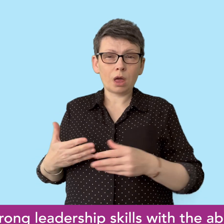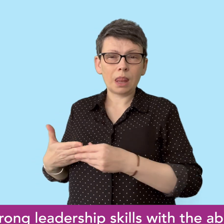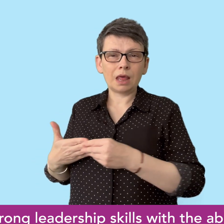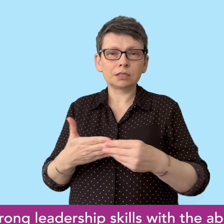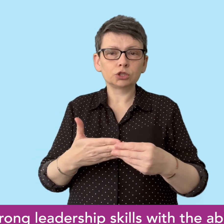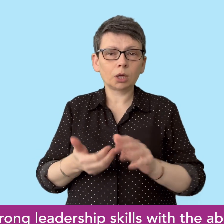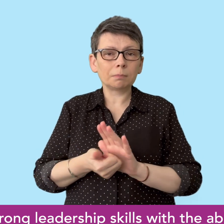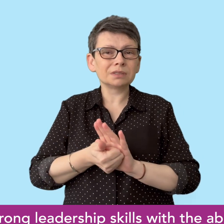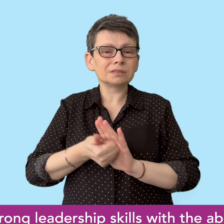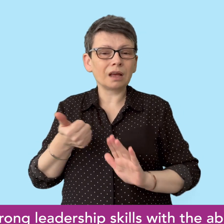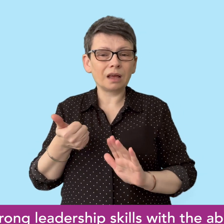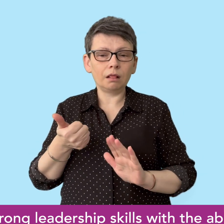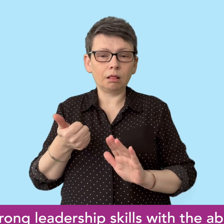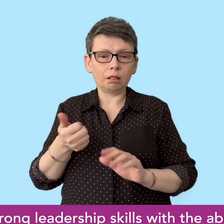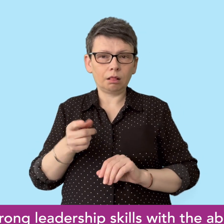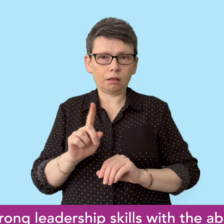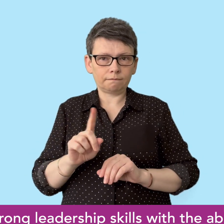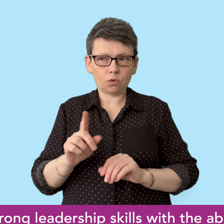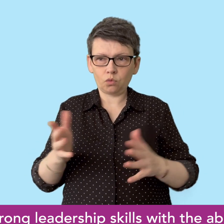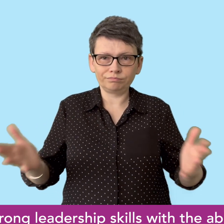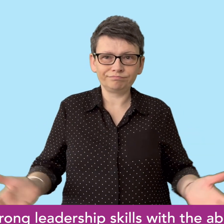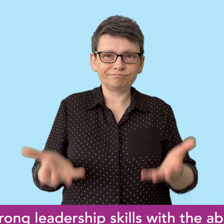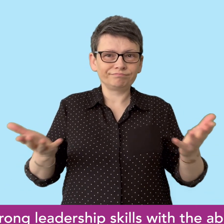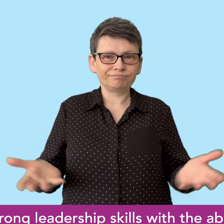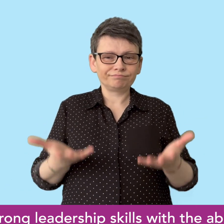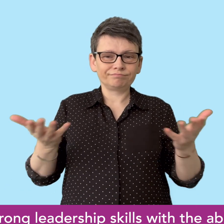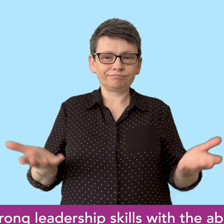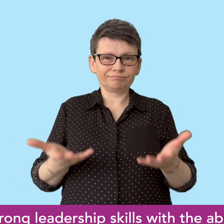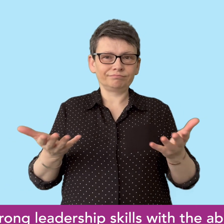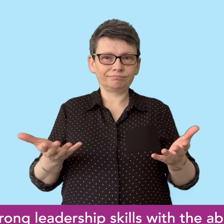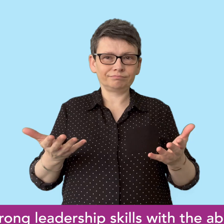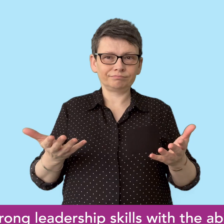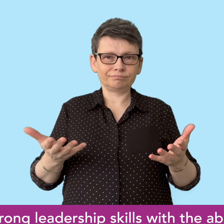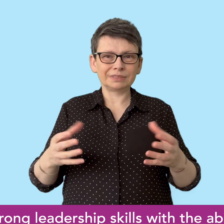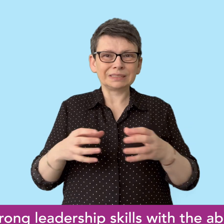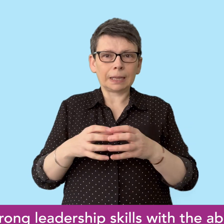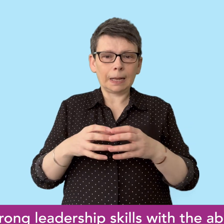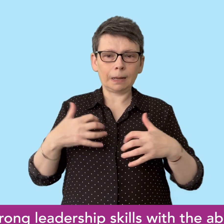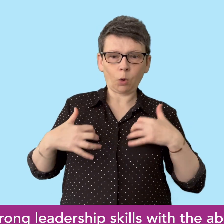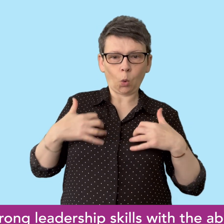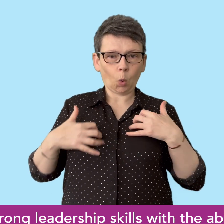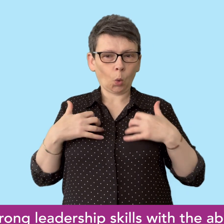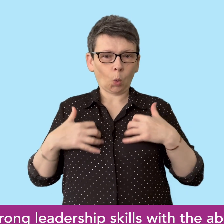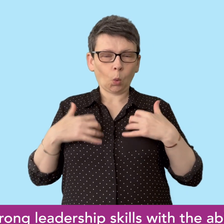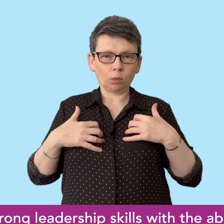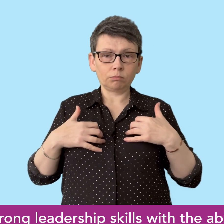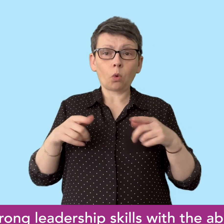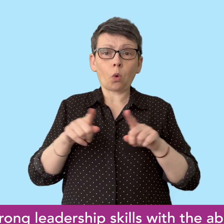Strong leadership skills with the ability to inspire and motivate a small direct